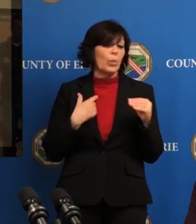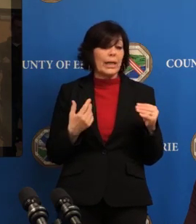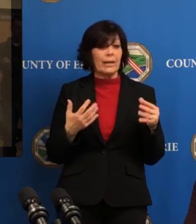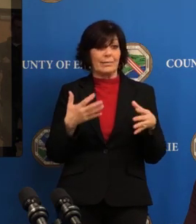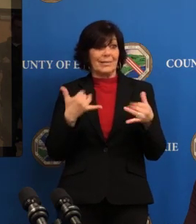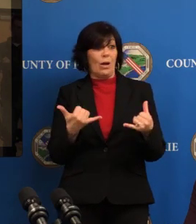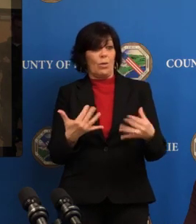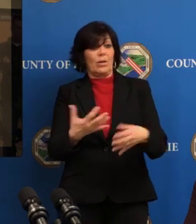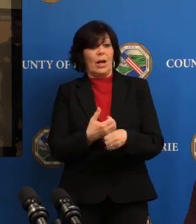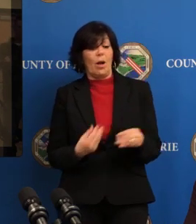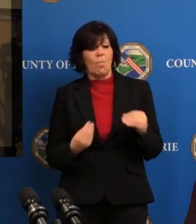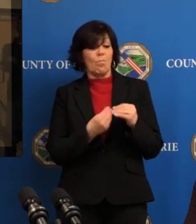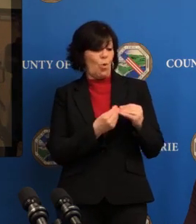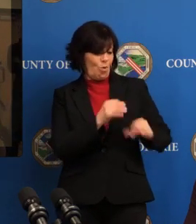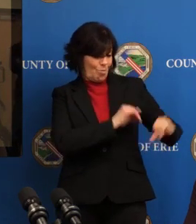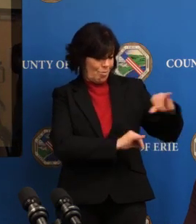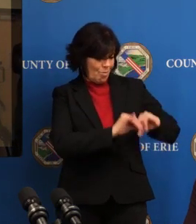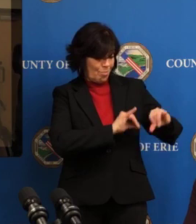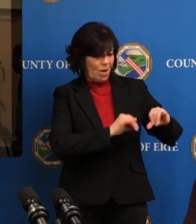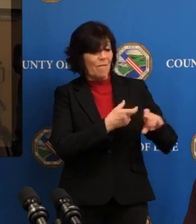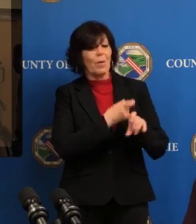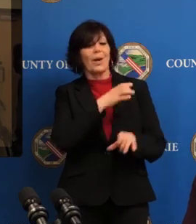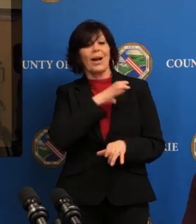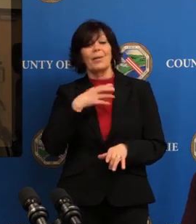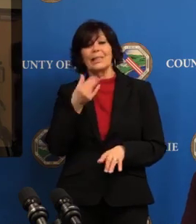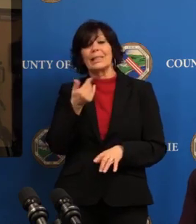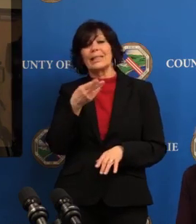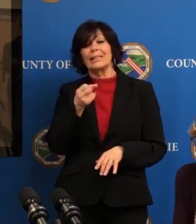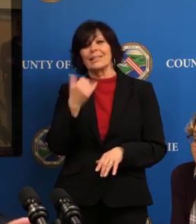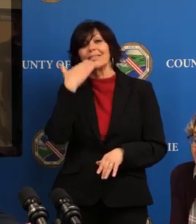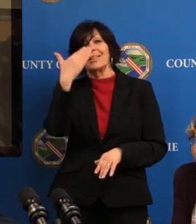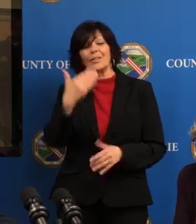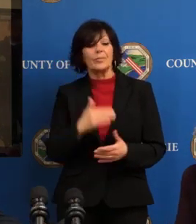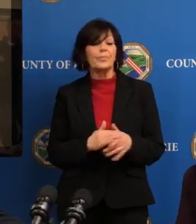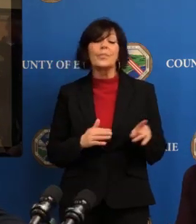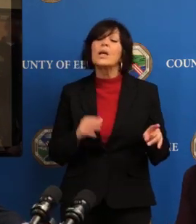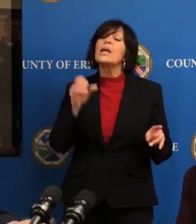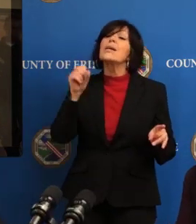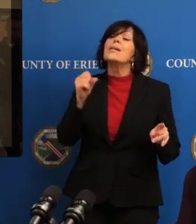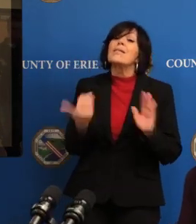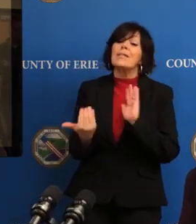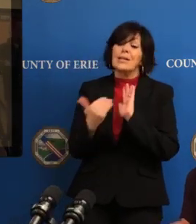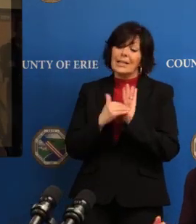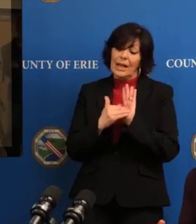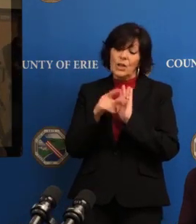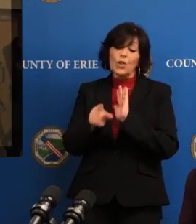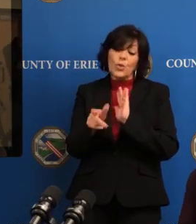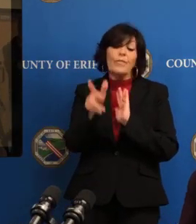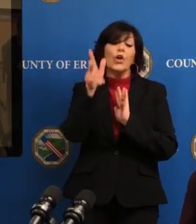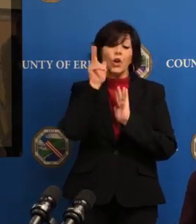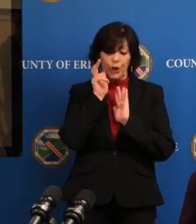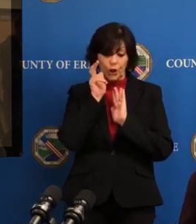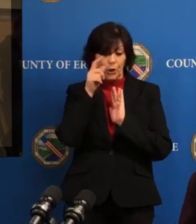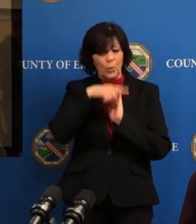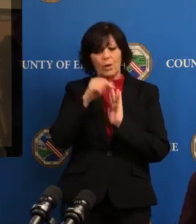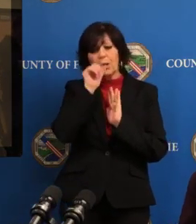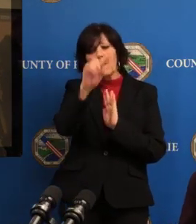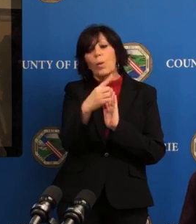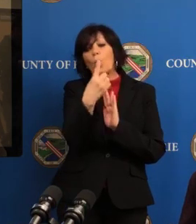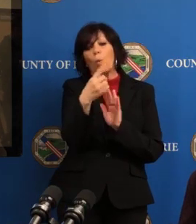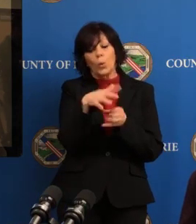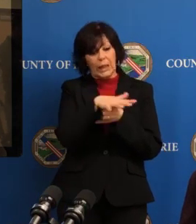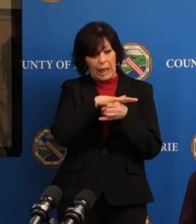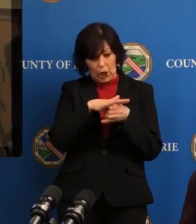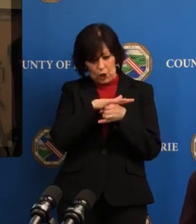reagents because of Congressman Higgins. So thank you, Congressman Higgins. Doctor? Sure. Well, again, you've heard that we are not the only